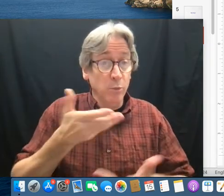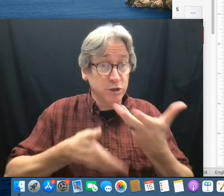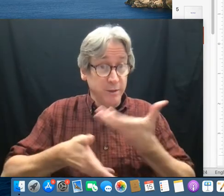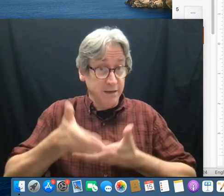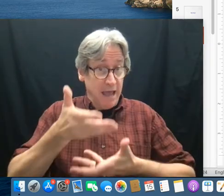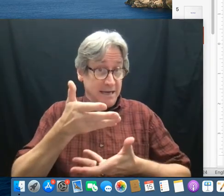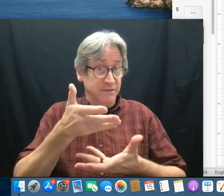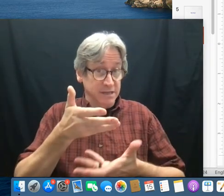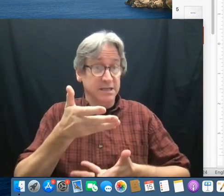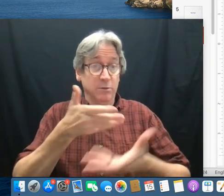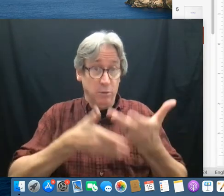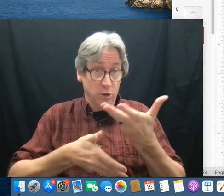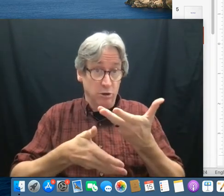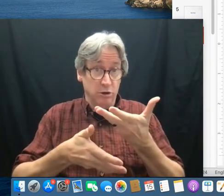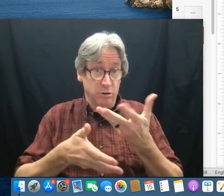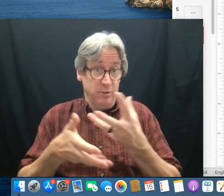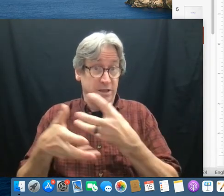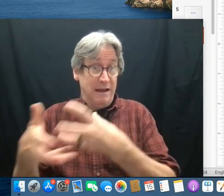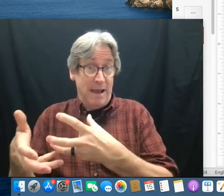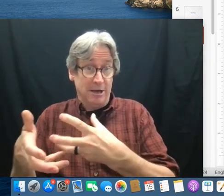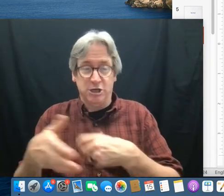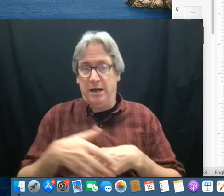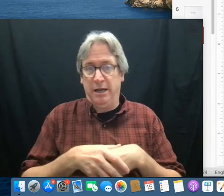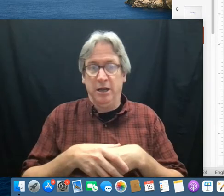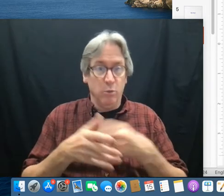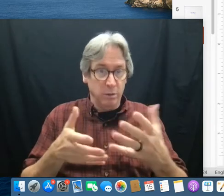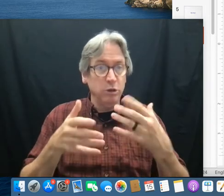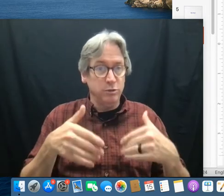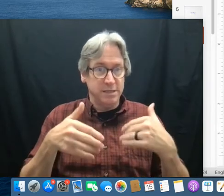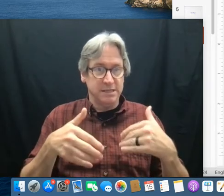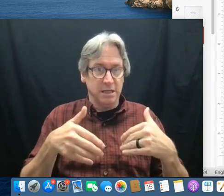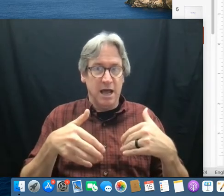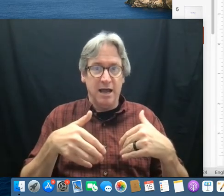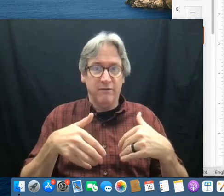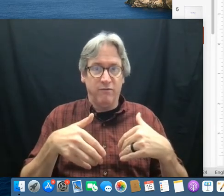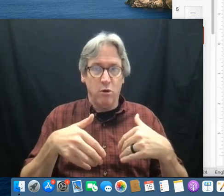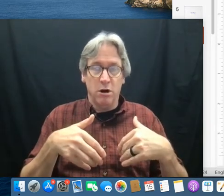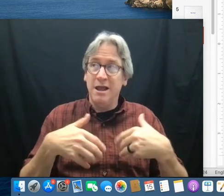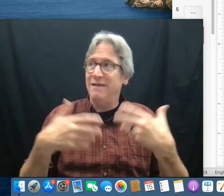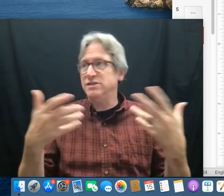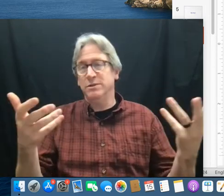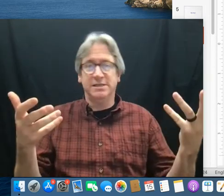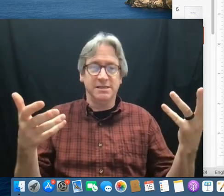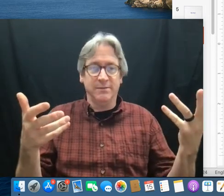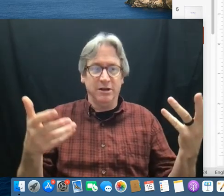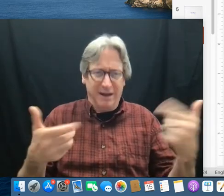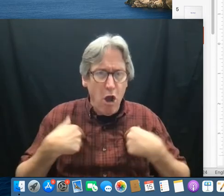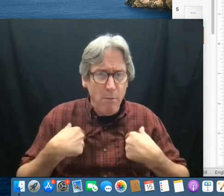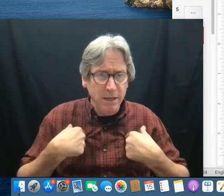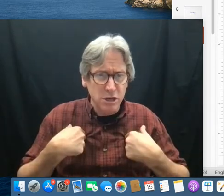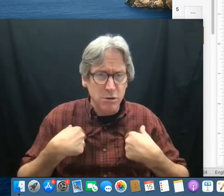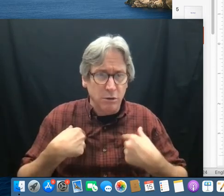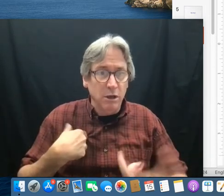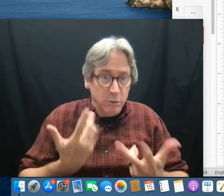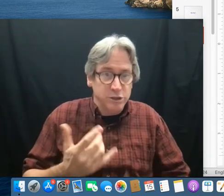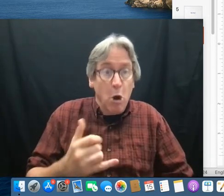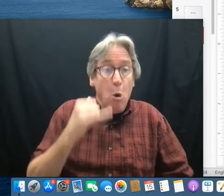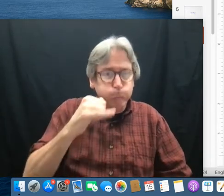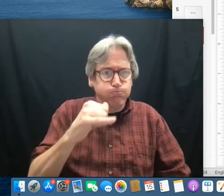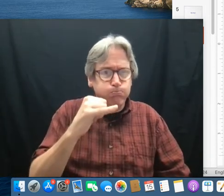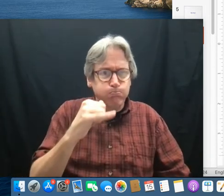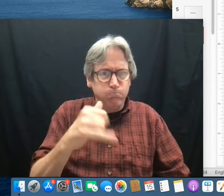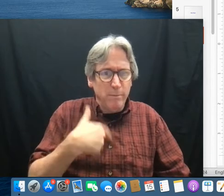When we're doing active listening, when we're doing that back channeling, we will use this a lot for if someone says something, you're like, oh, me too. We